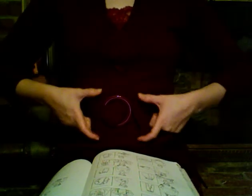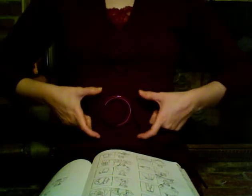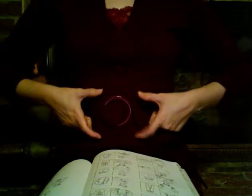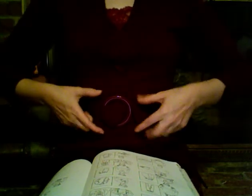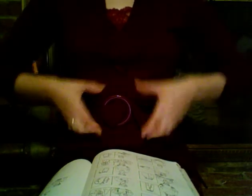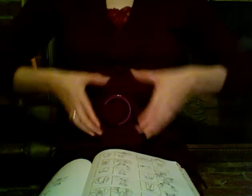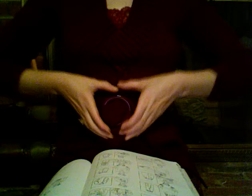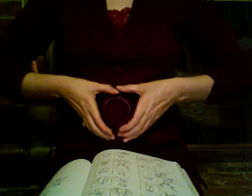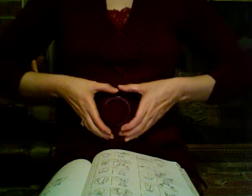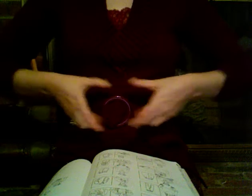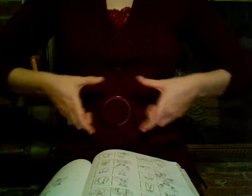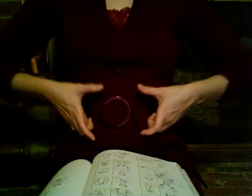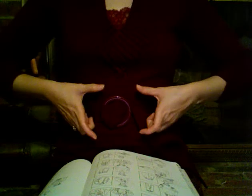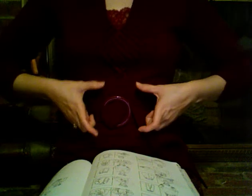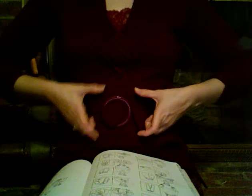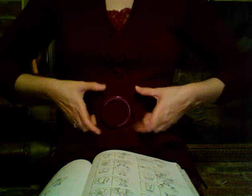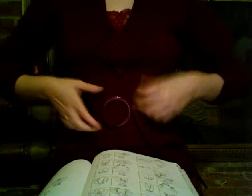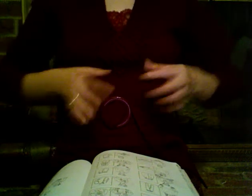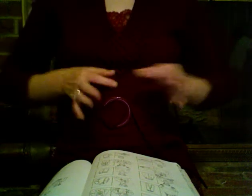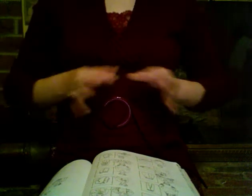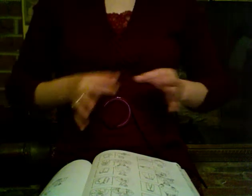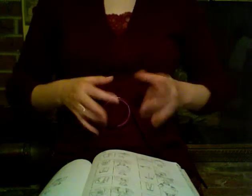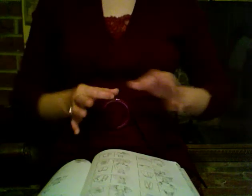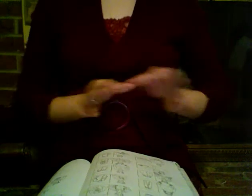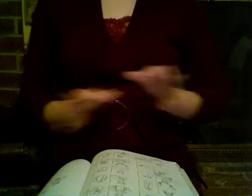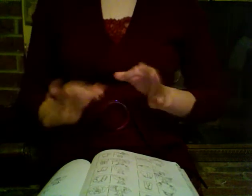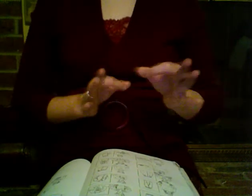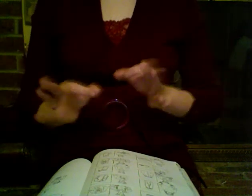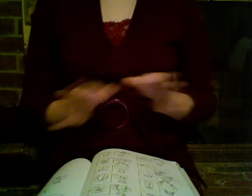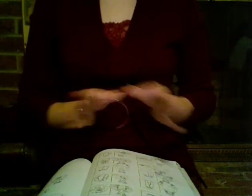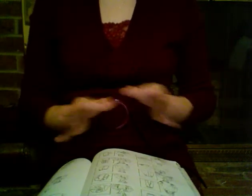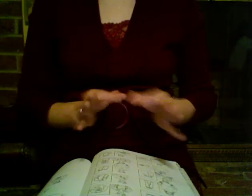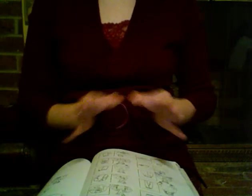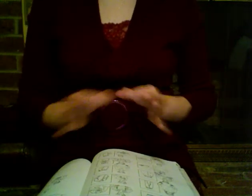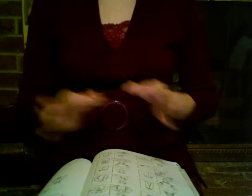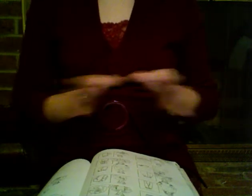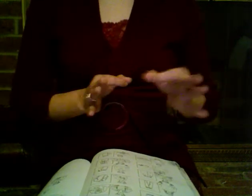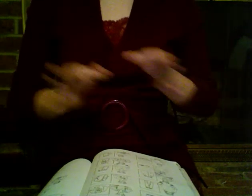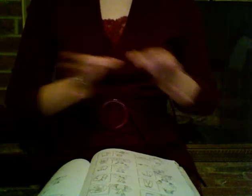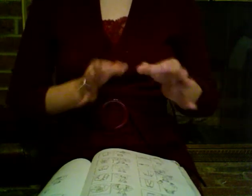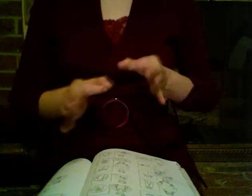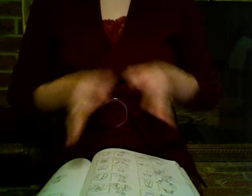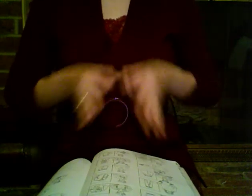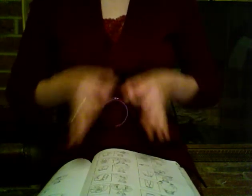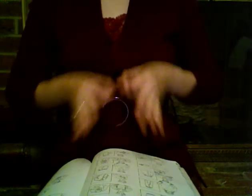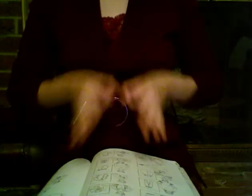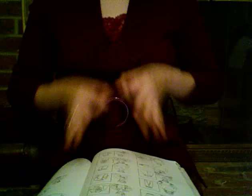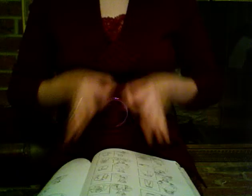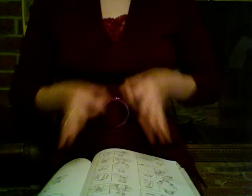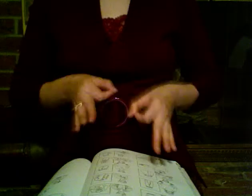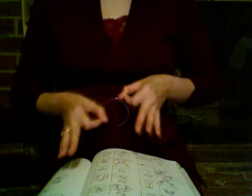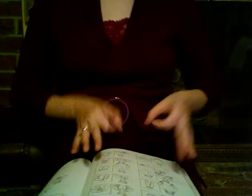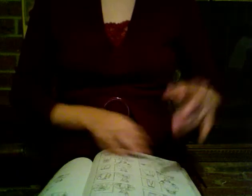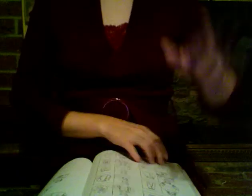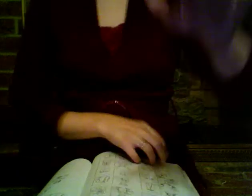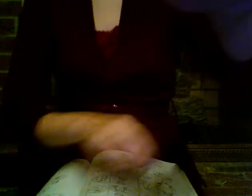be about the shape, and you would kind of describe what it looks like. This is the sign for describe. Explain, describe.